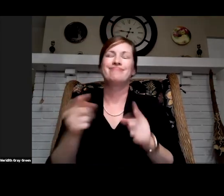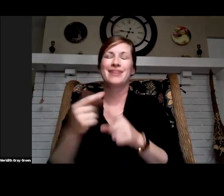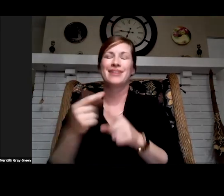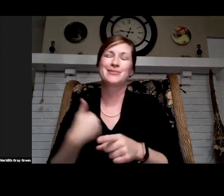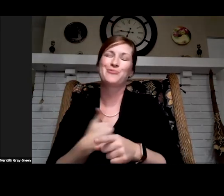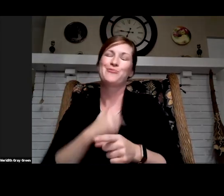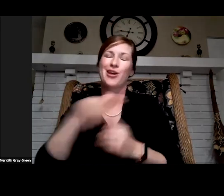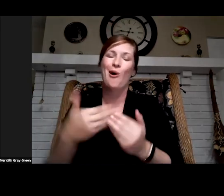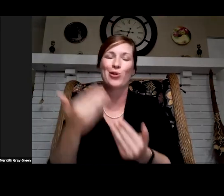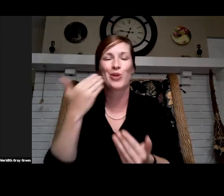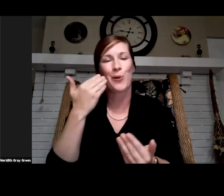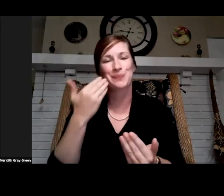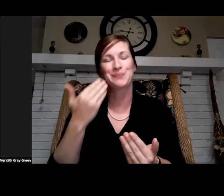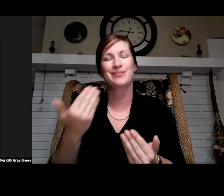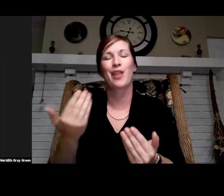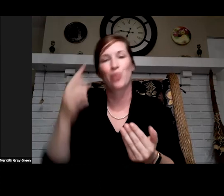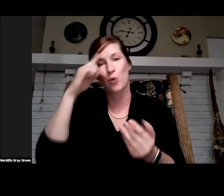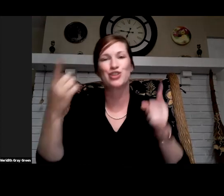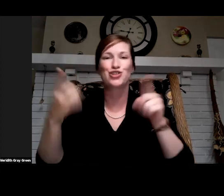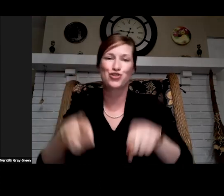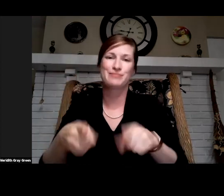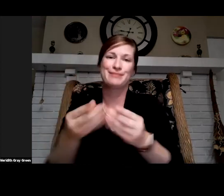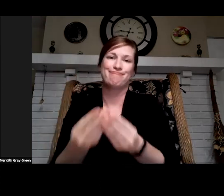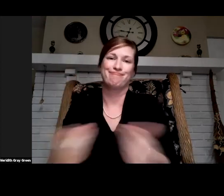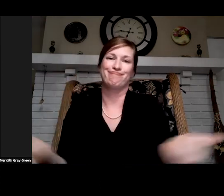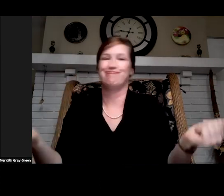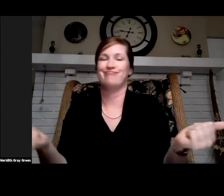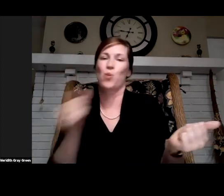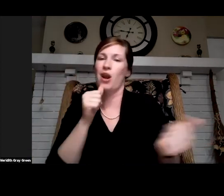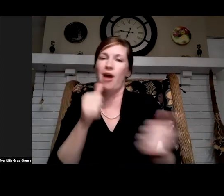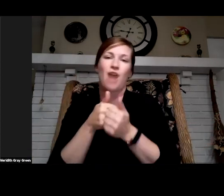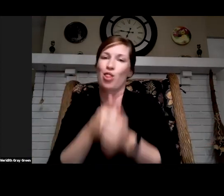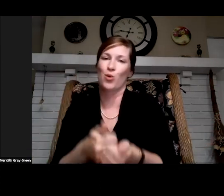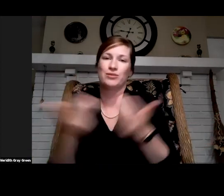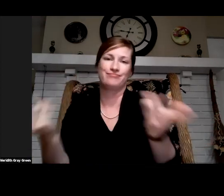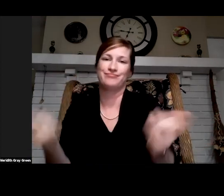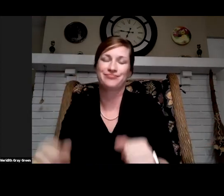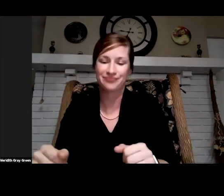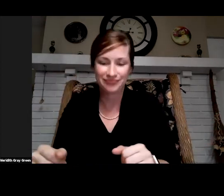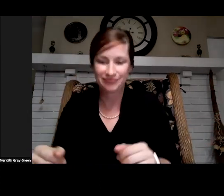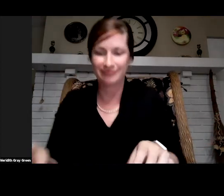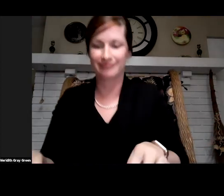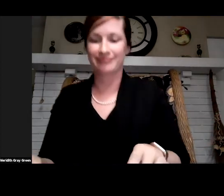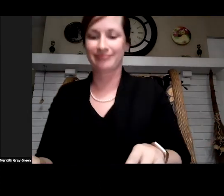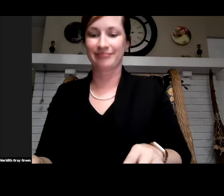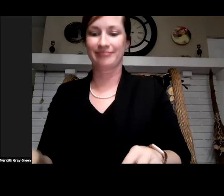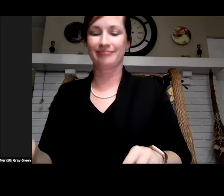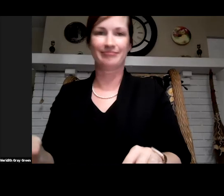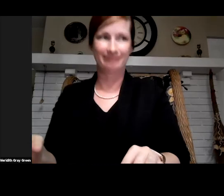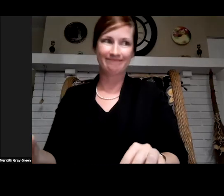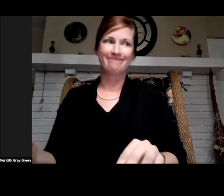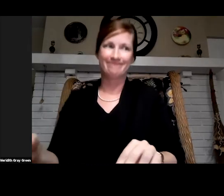And then the next generation, they all knew that the agreement would be dissolved. They wouldn't follow